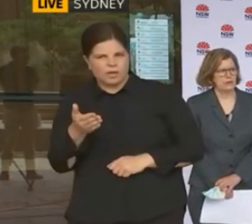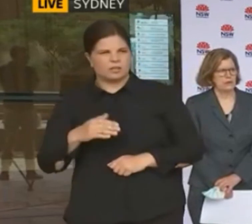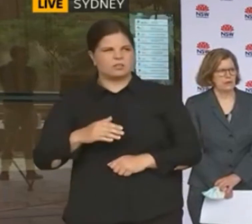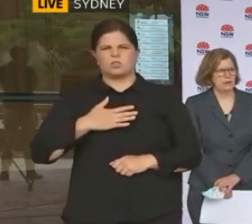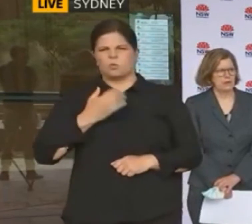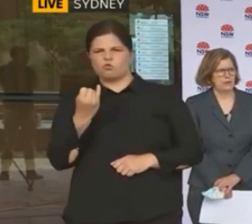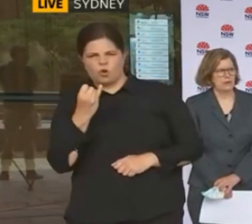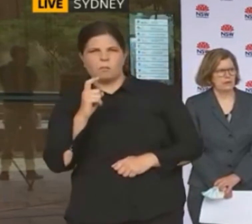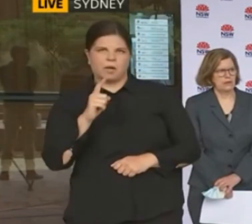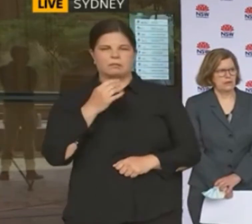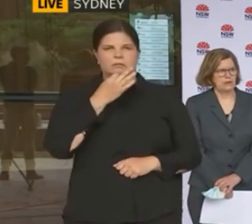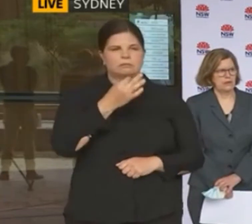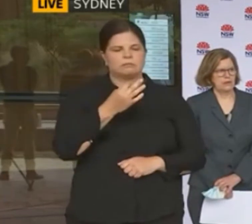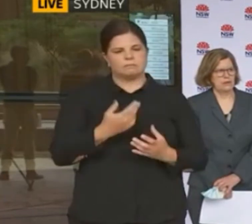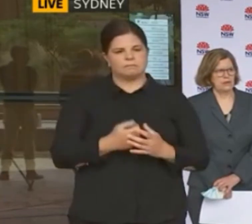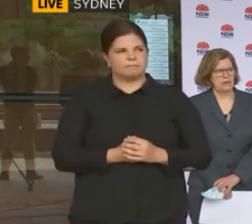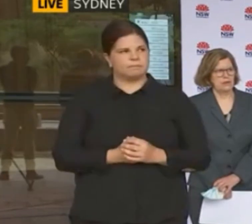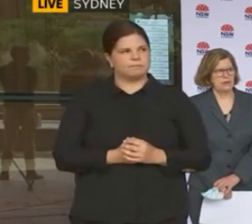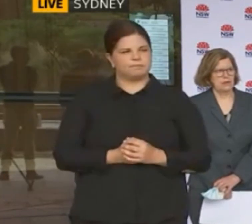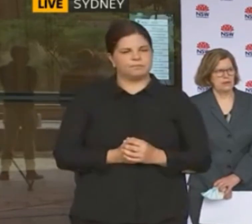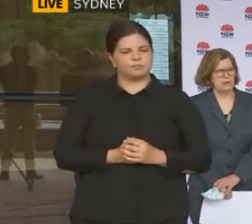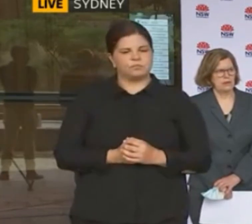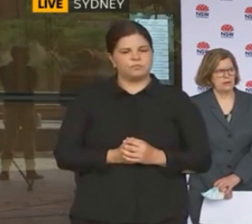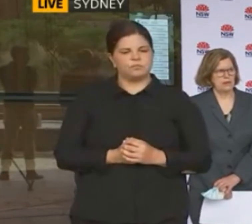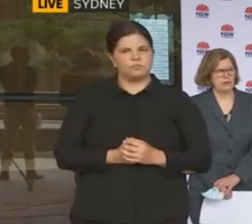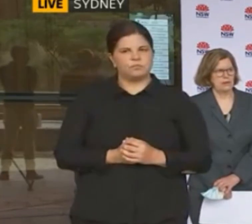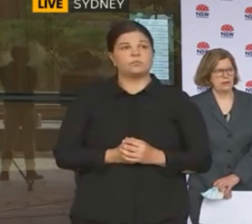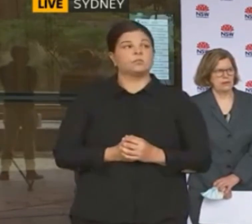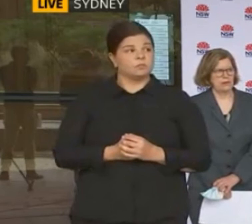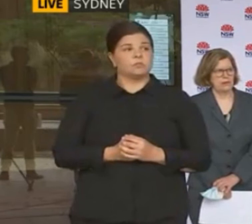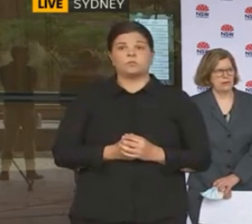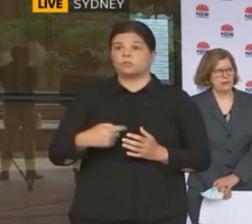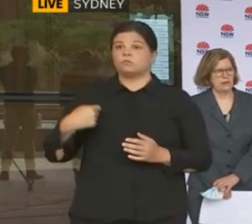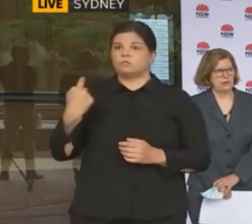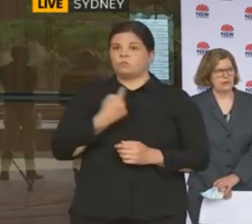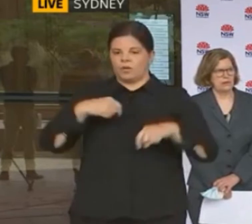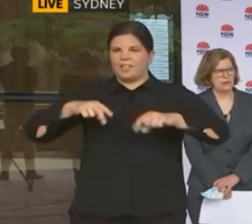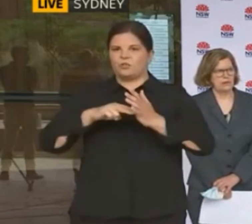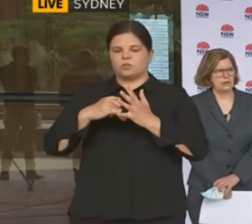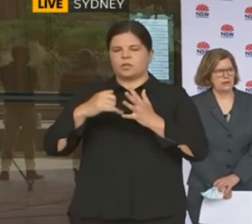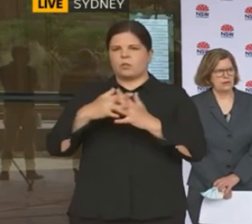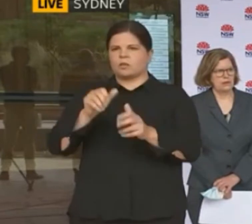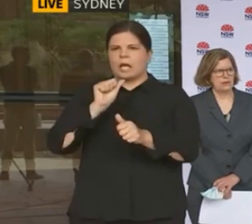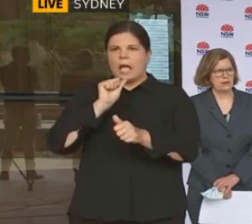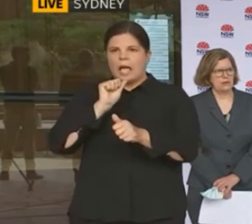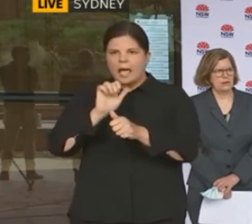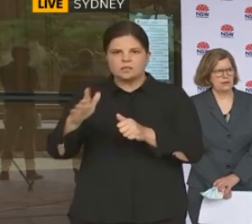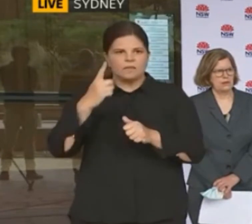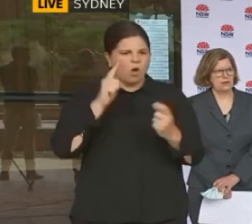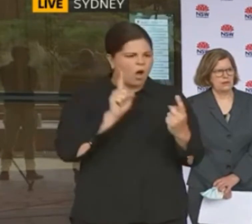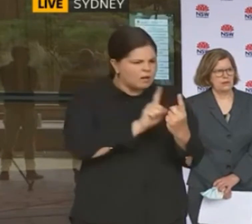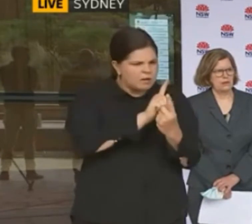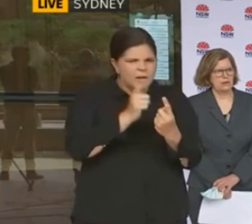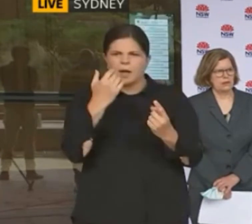just from a position of logic. The best contact tracers and health department of the country, in terms of the way we perform through COVID, have said